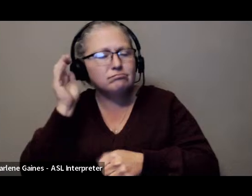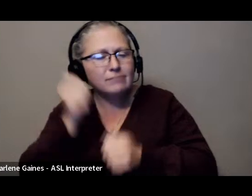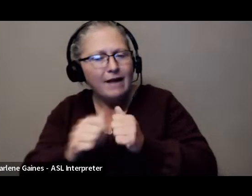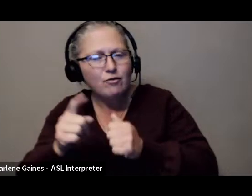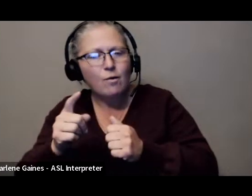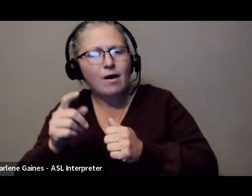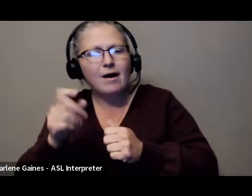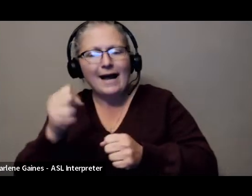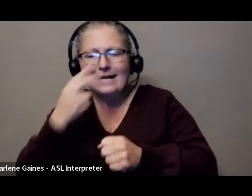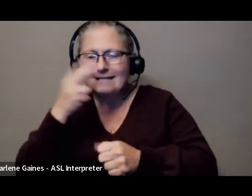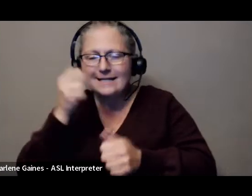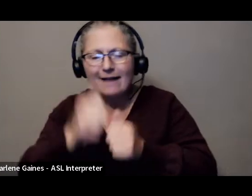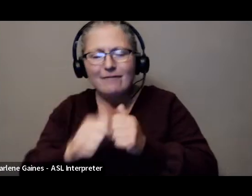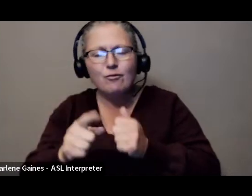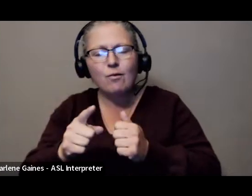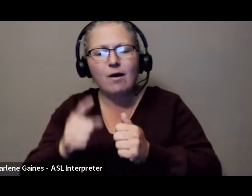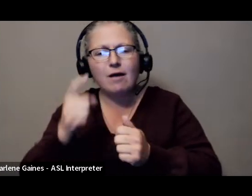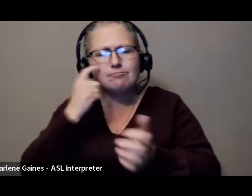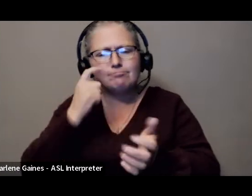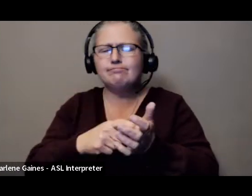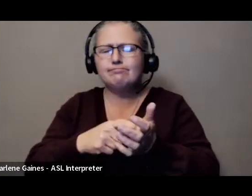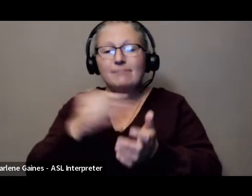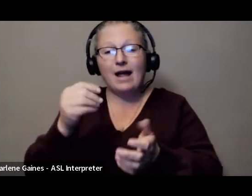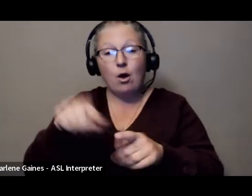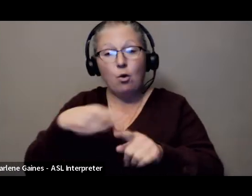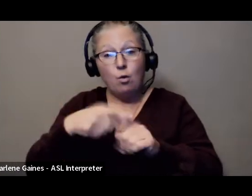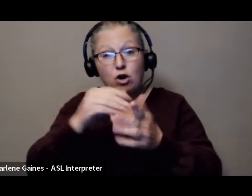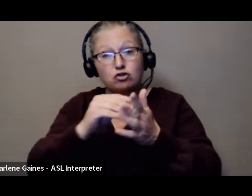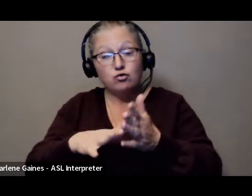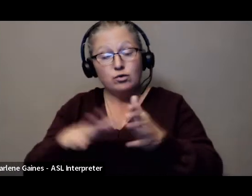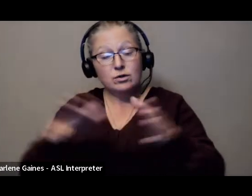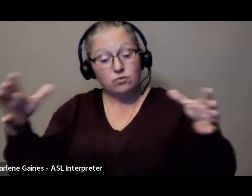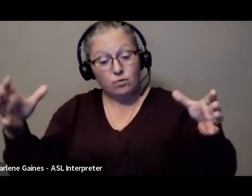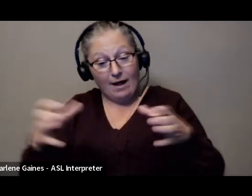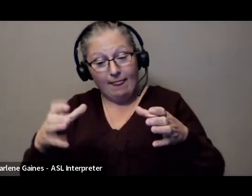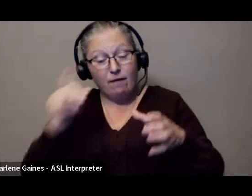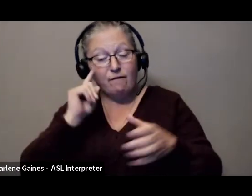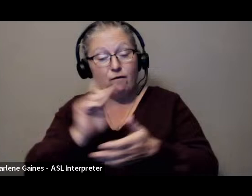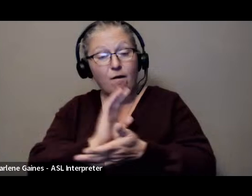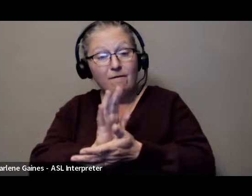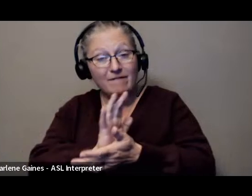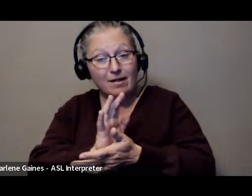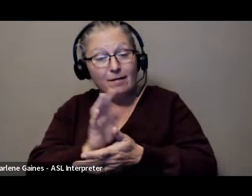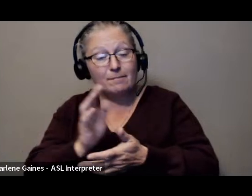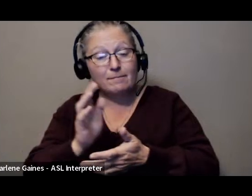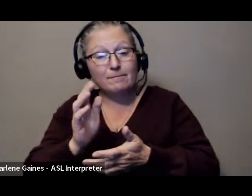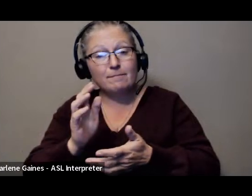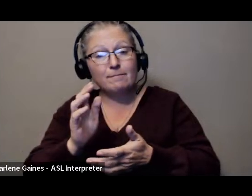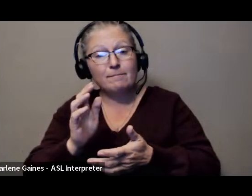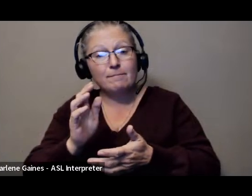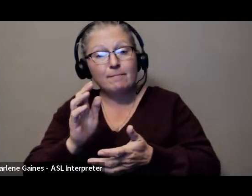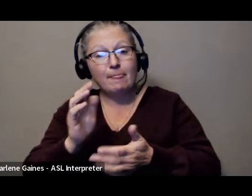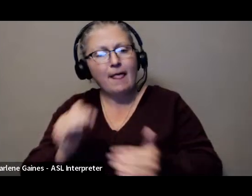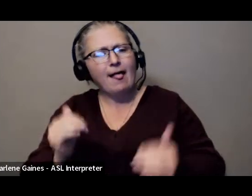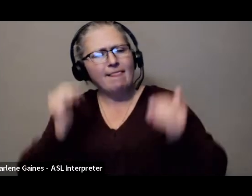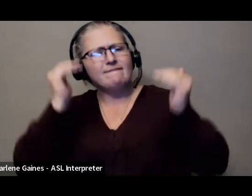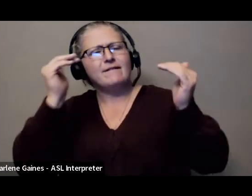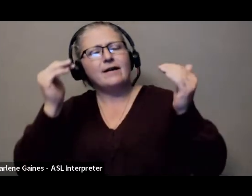everybody is seen. And when our students come together for films that elevate and